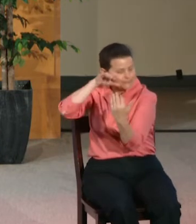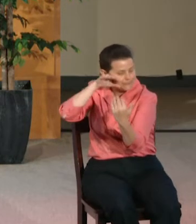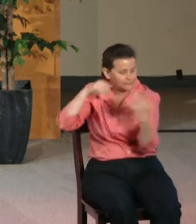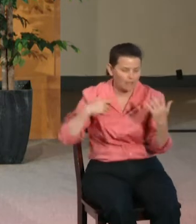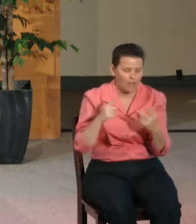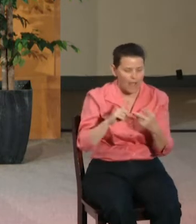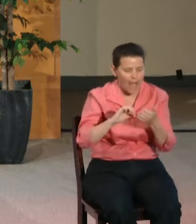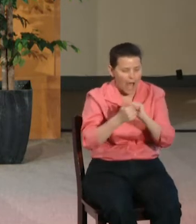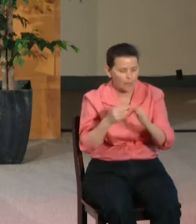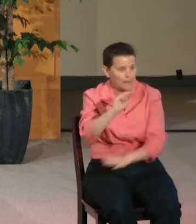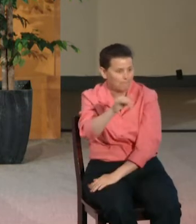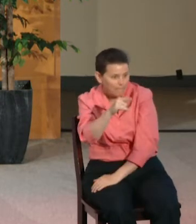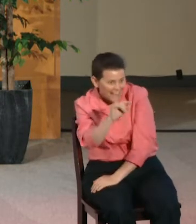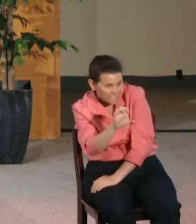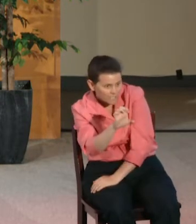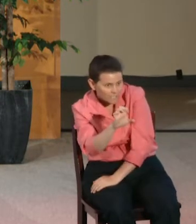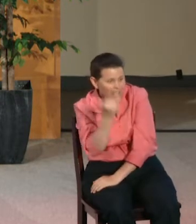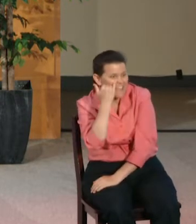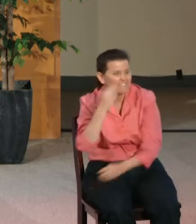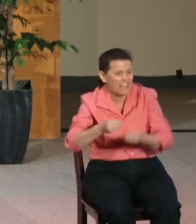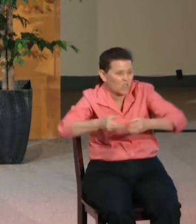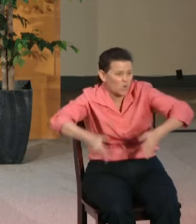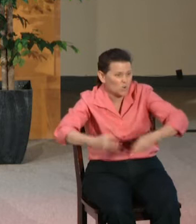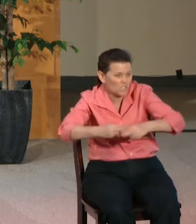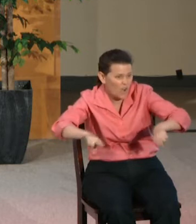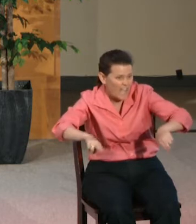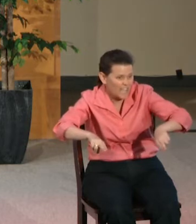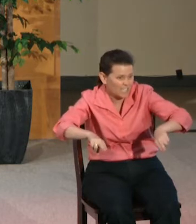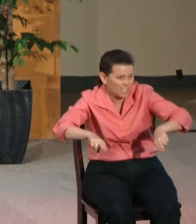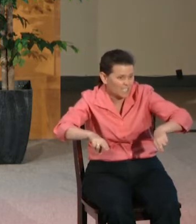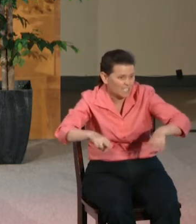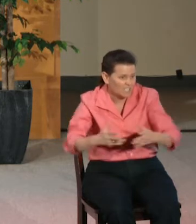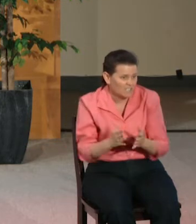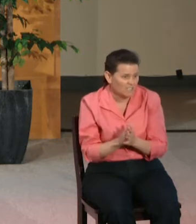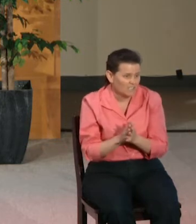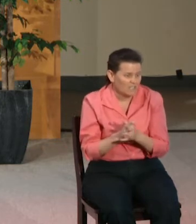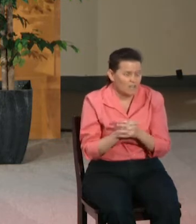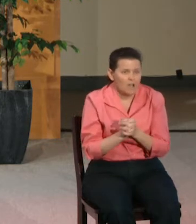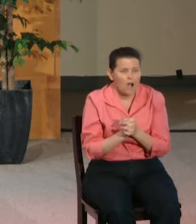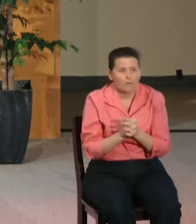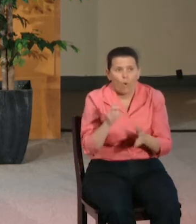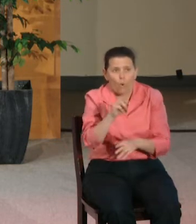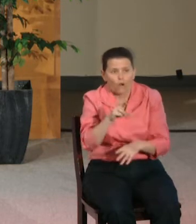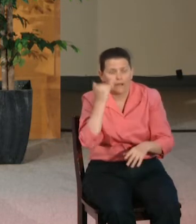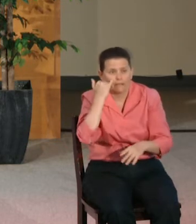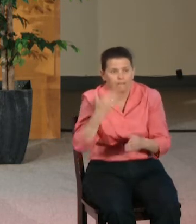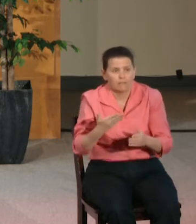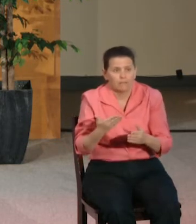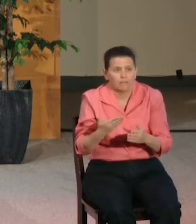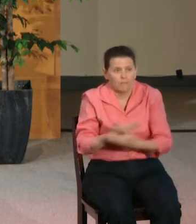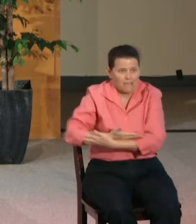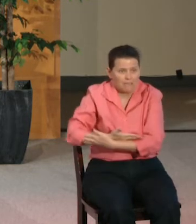they lose their egg, or even worse, the egg is born later and they lose it to other circumstances, there's a